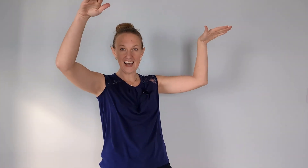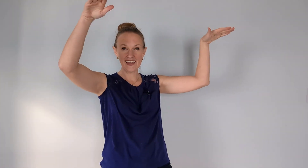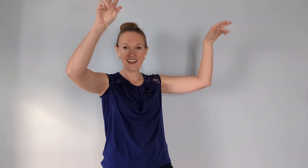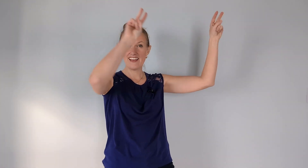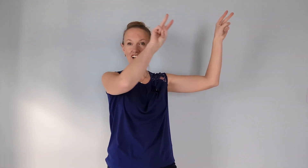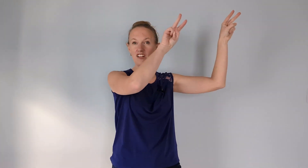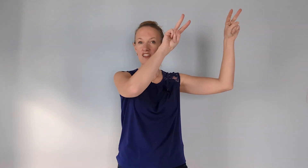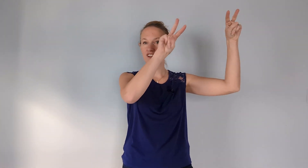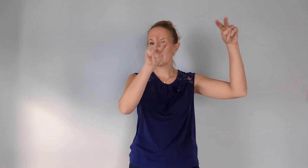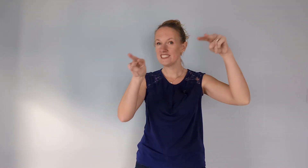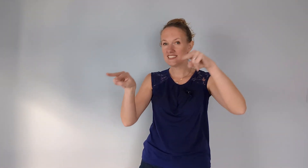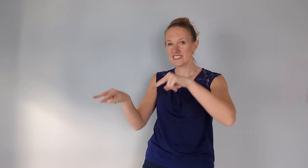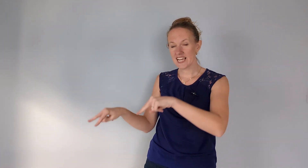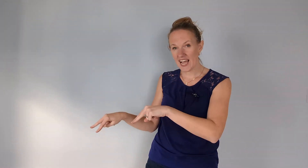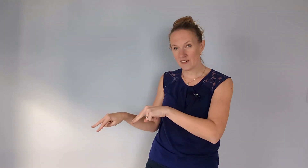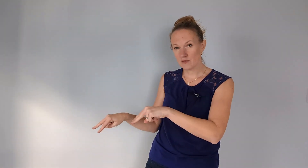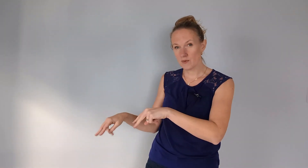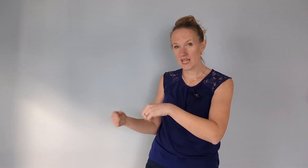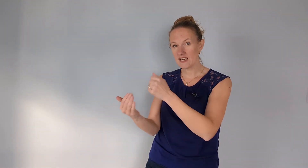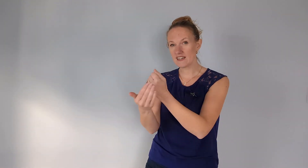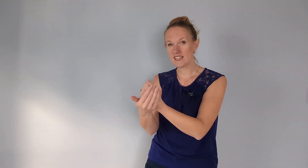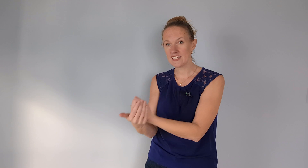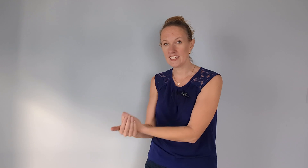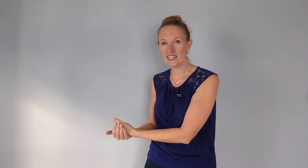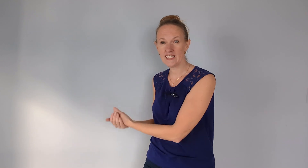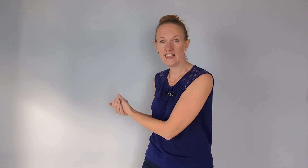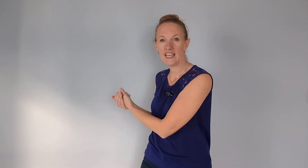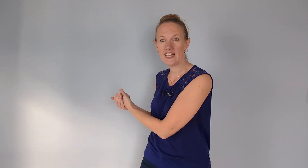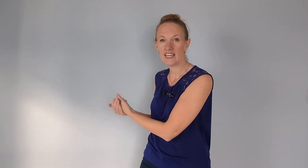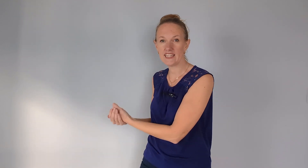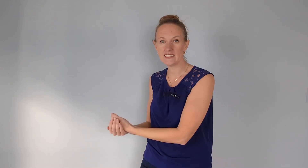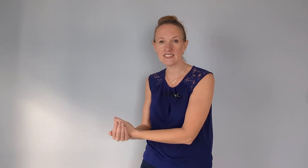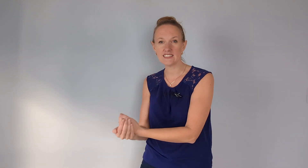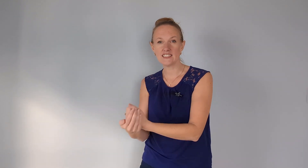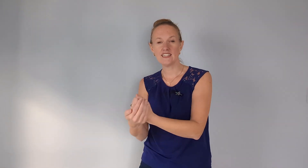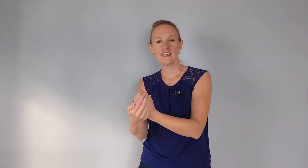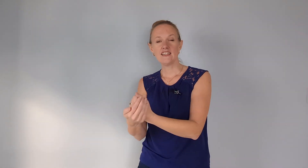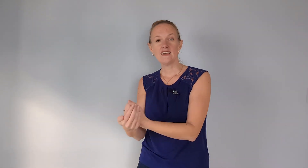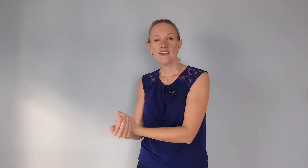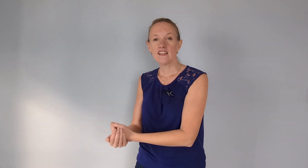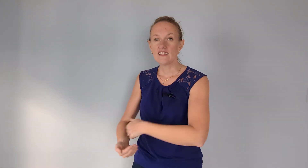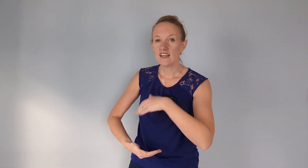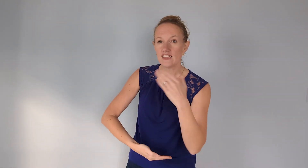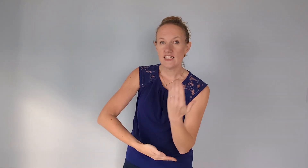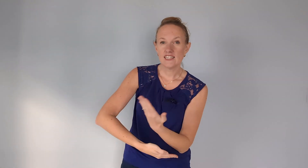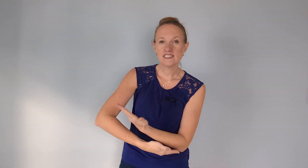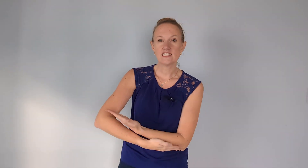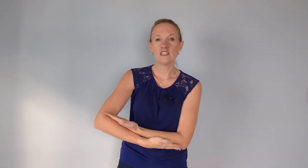sky look down where he lays. The